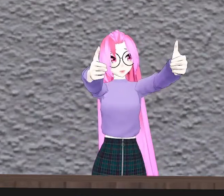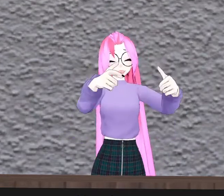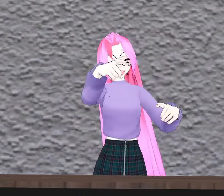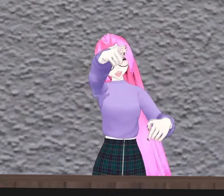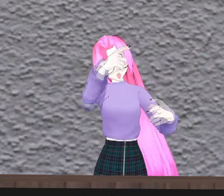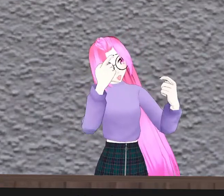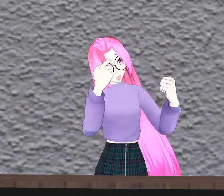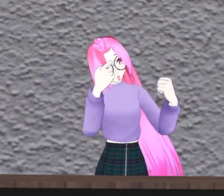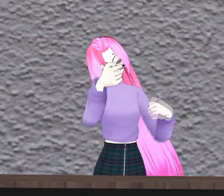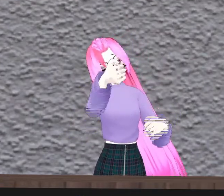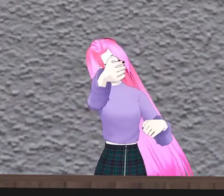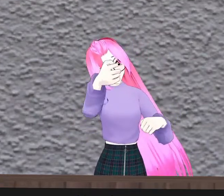Did you have a question also?